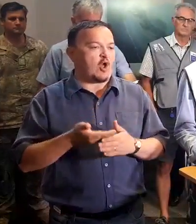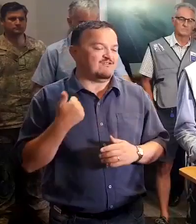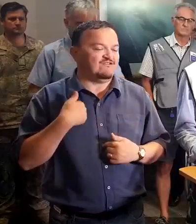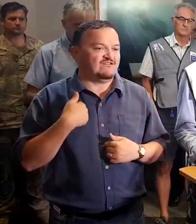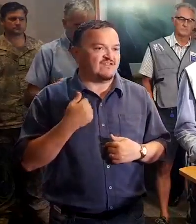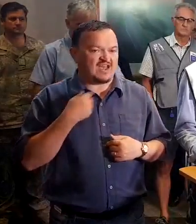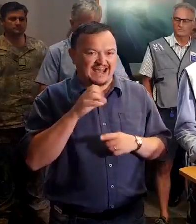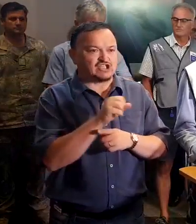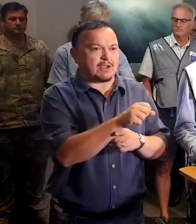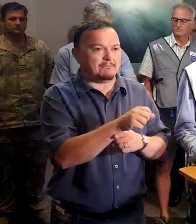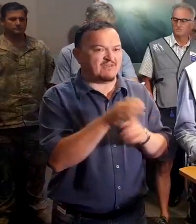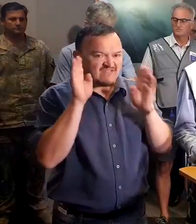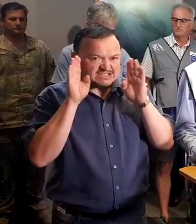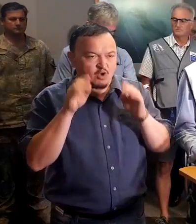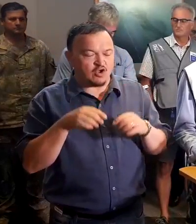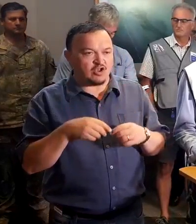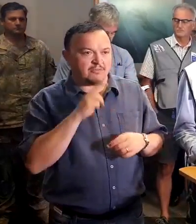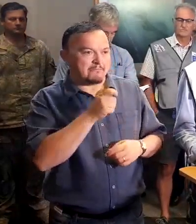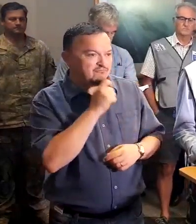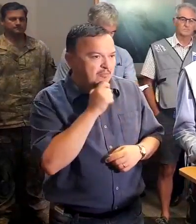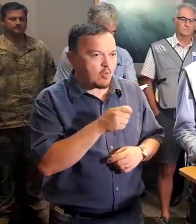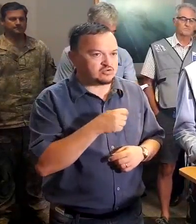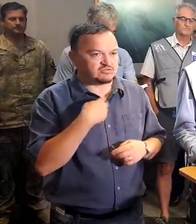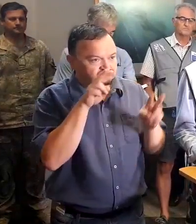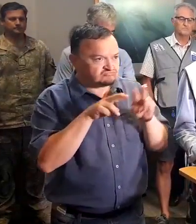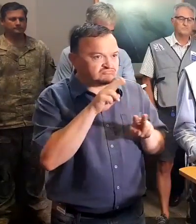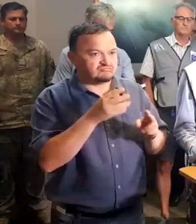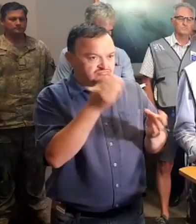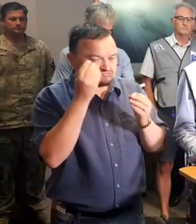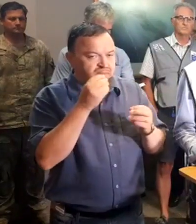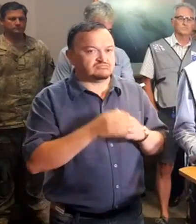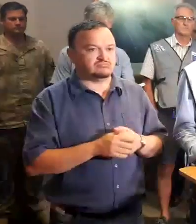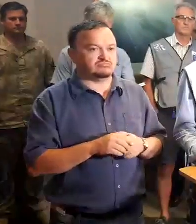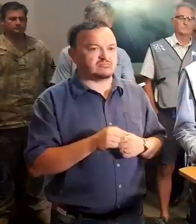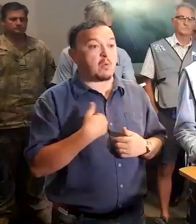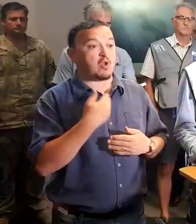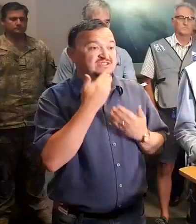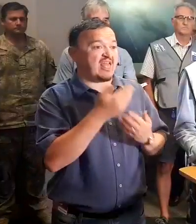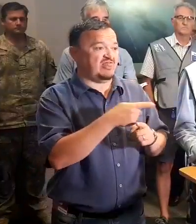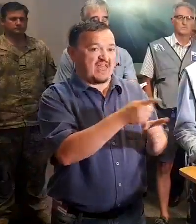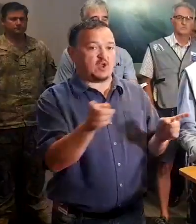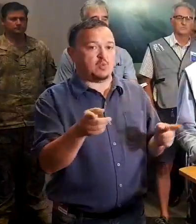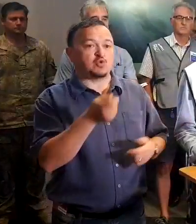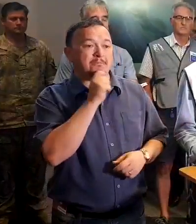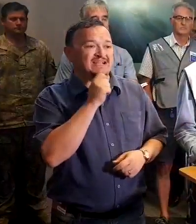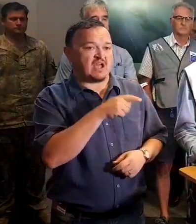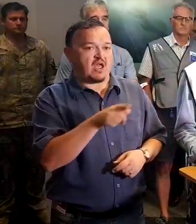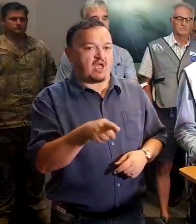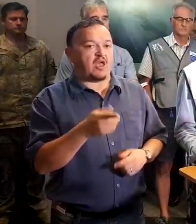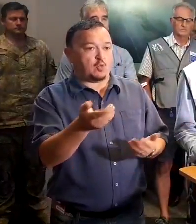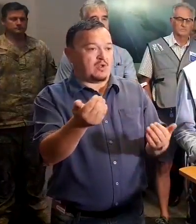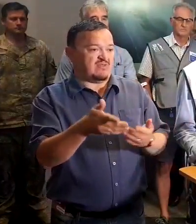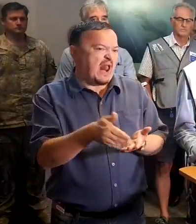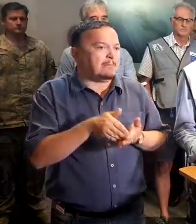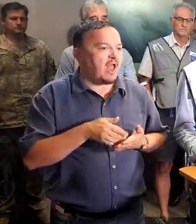social media and other media reporting. I would like to thank the media for the job that you are doing to help us keep the